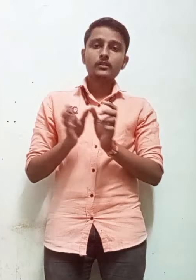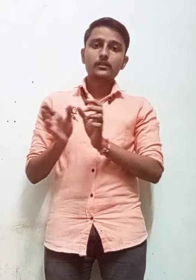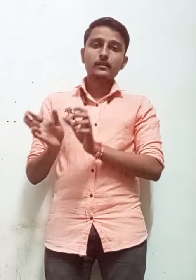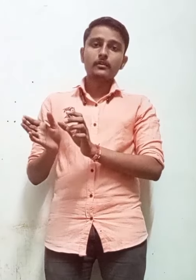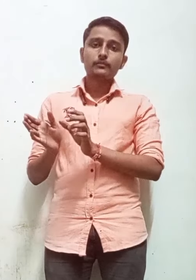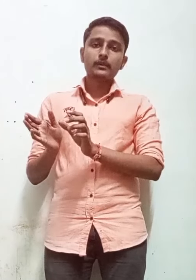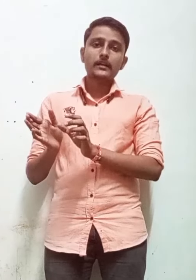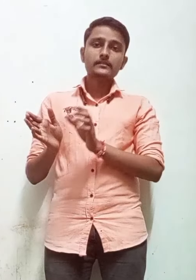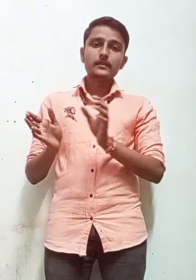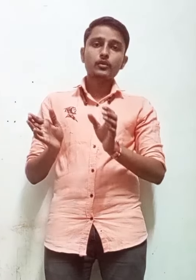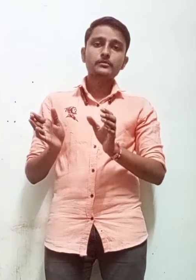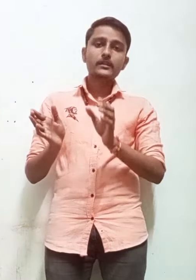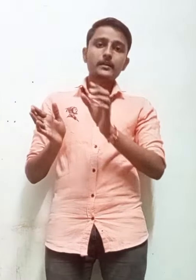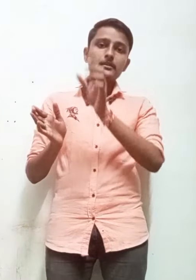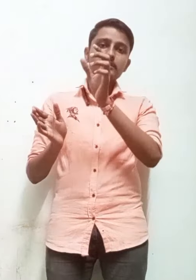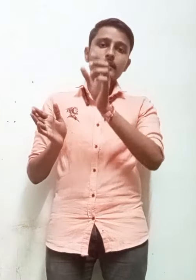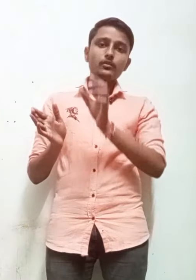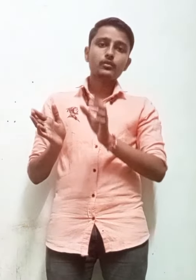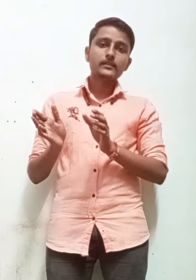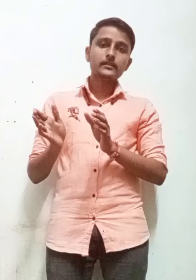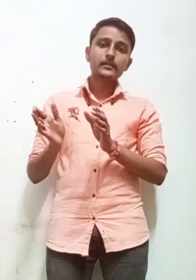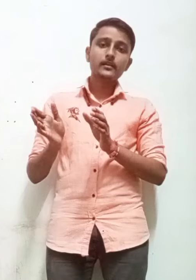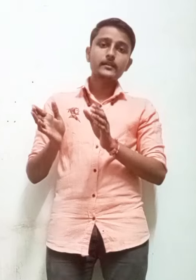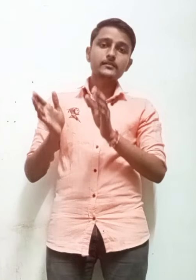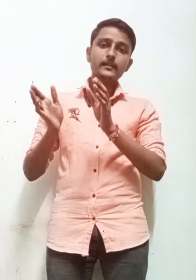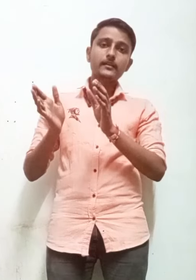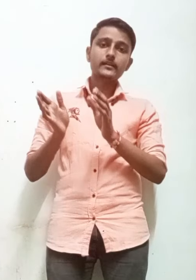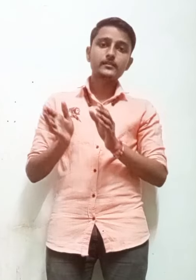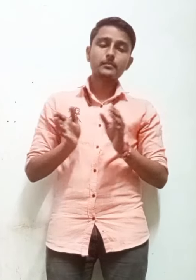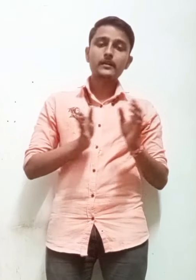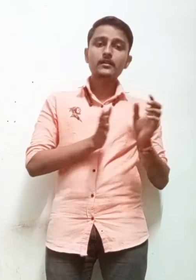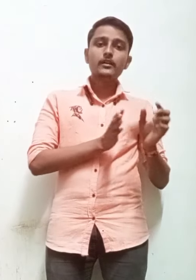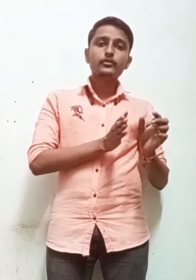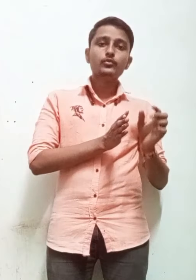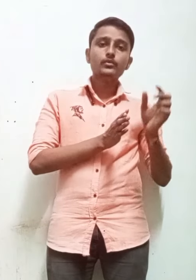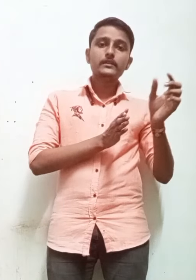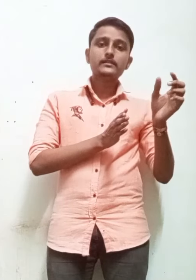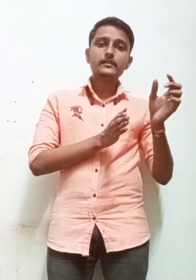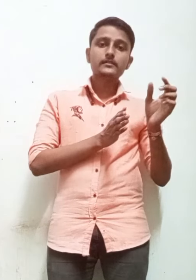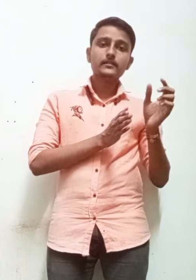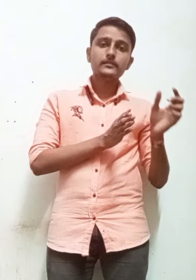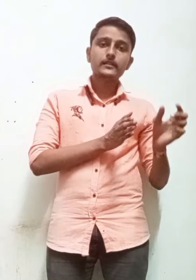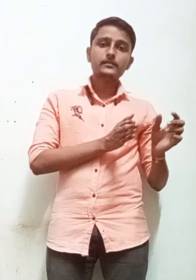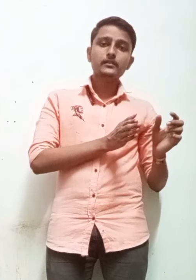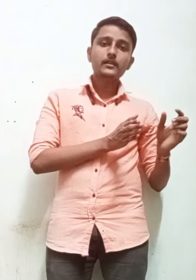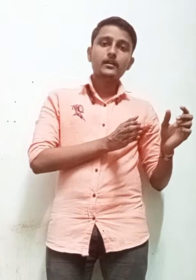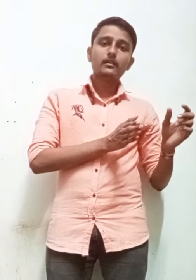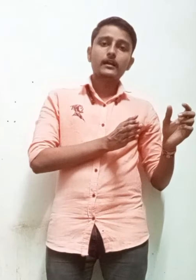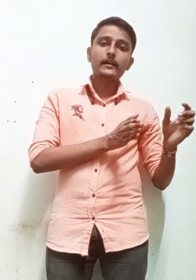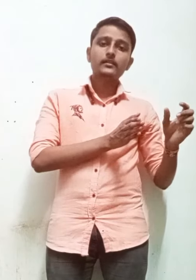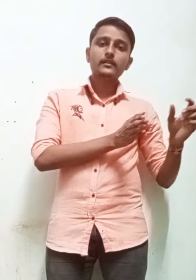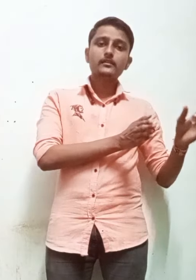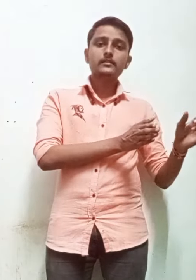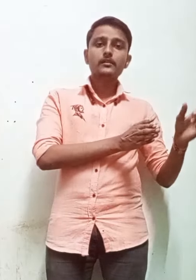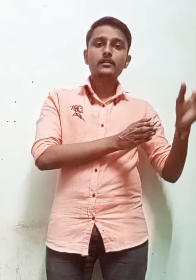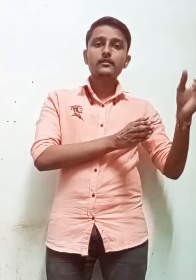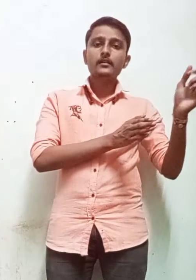the class name, object name is known as it is a declaration part. New is the instantiation, and the constructor